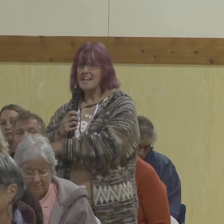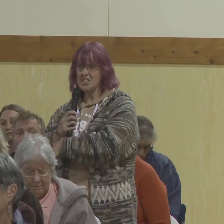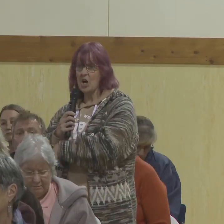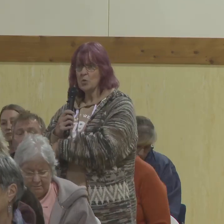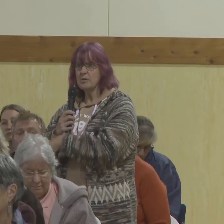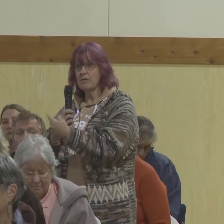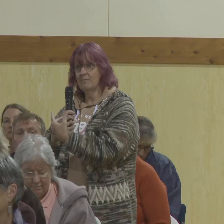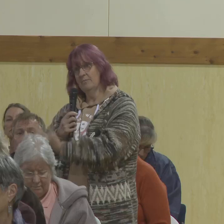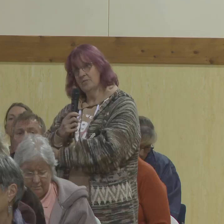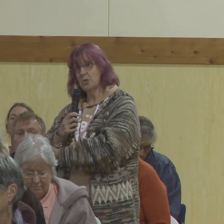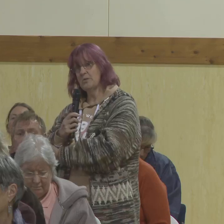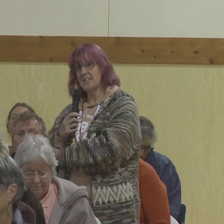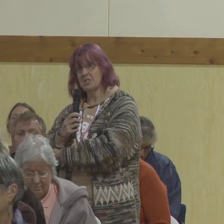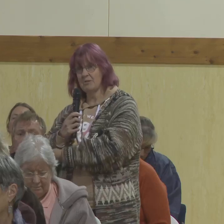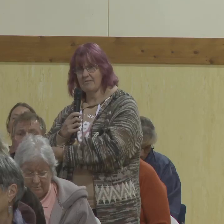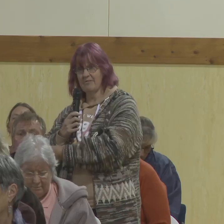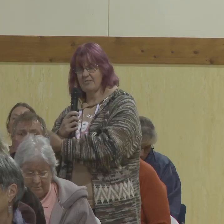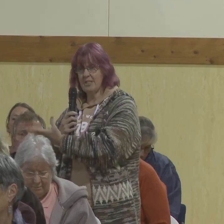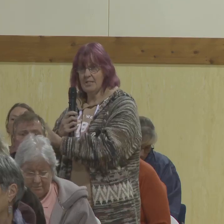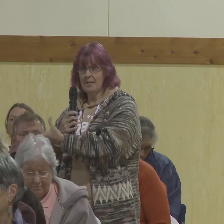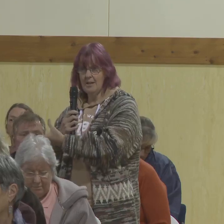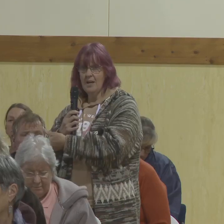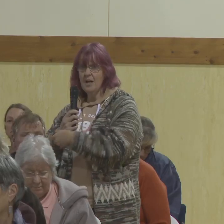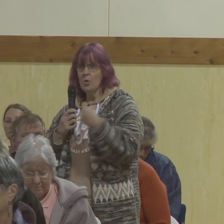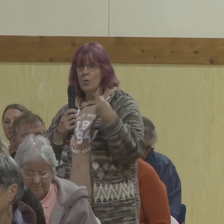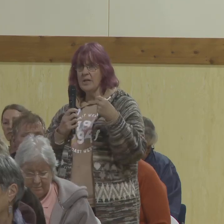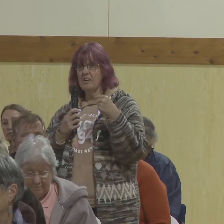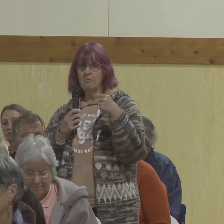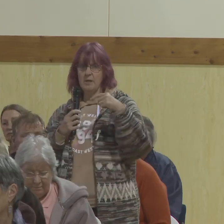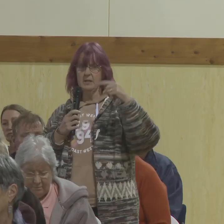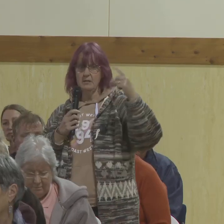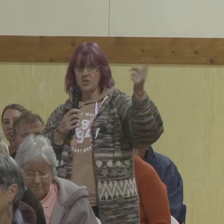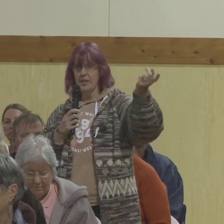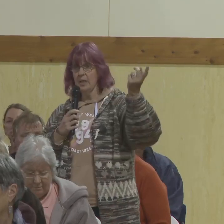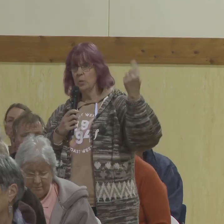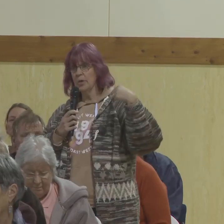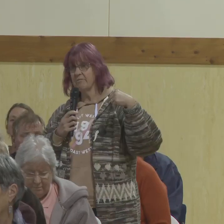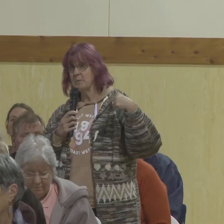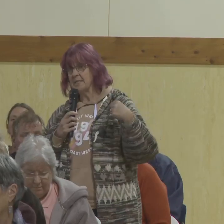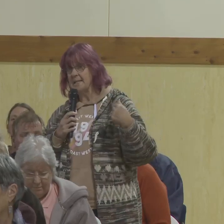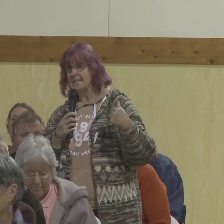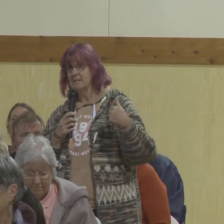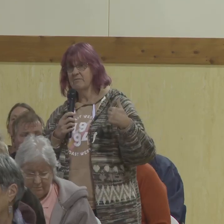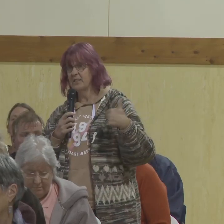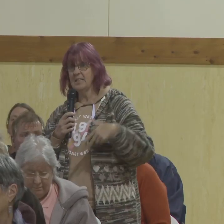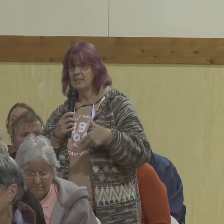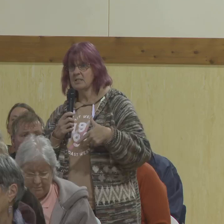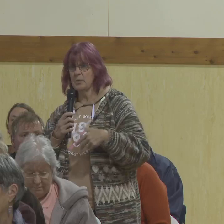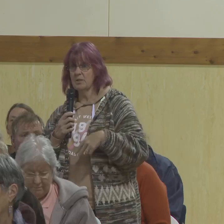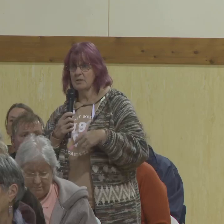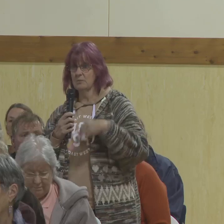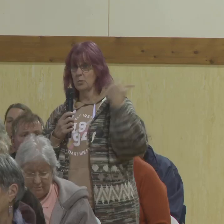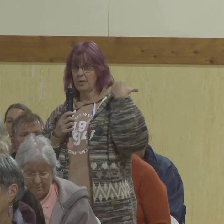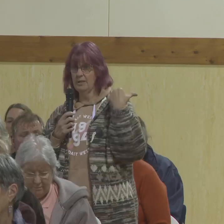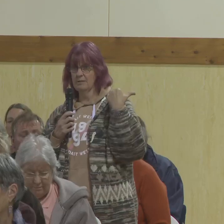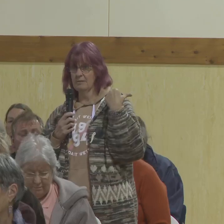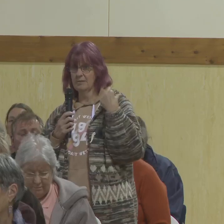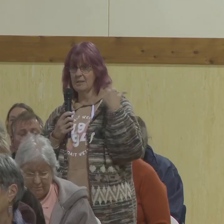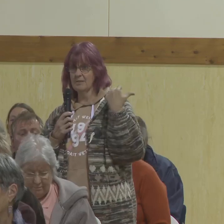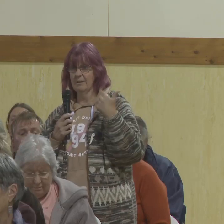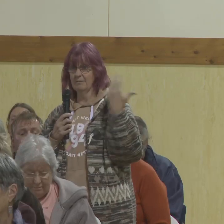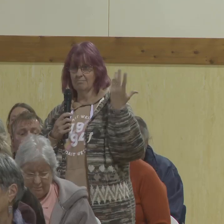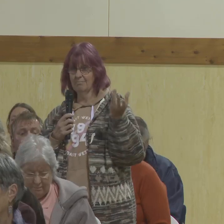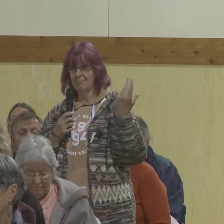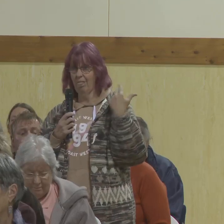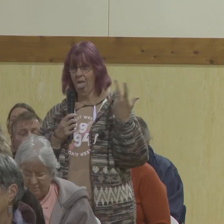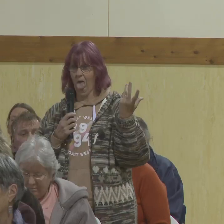My household, two of us are over 50, we have been drinking water from Dunedin for years because the water here